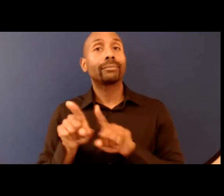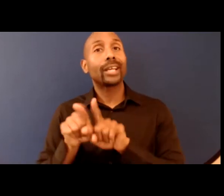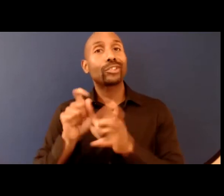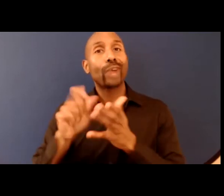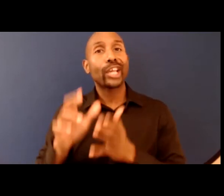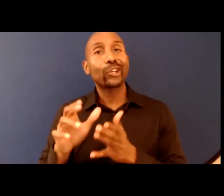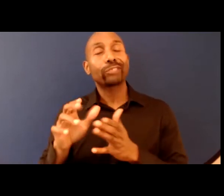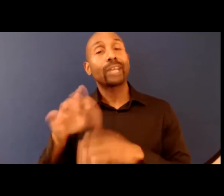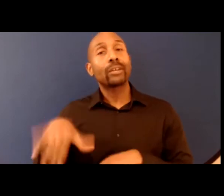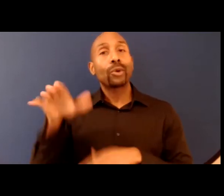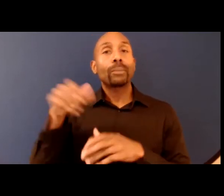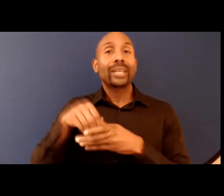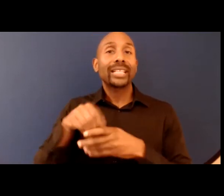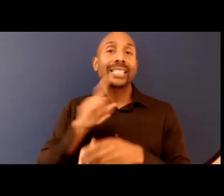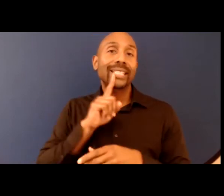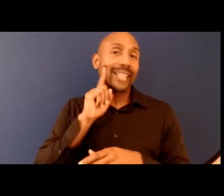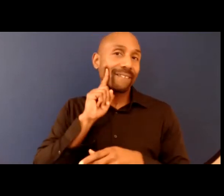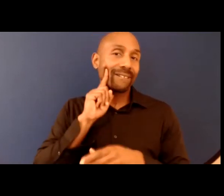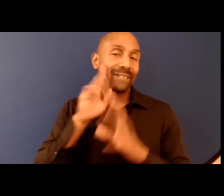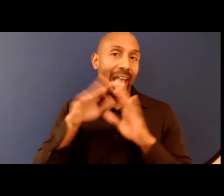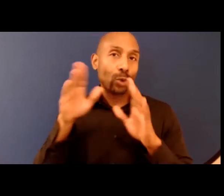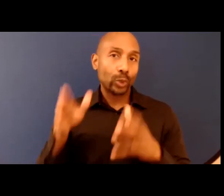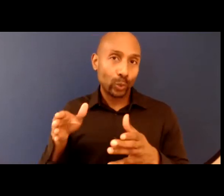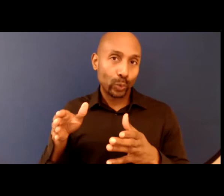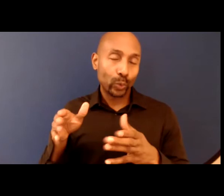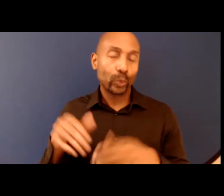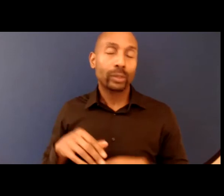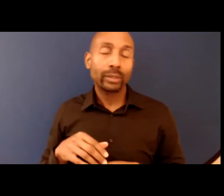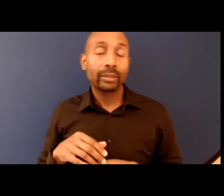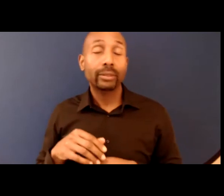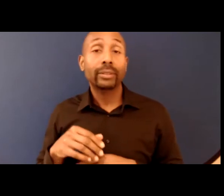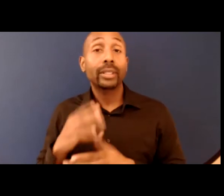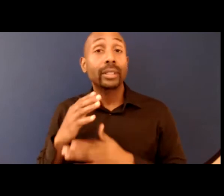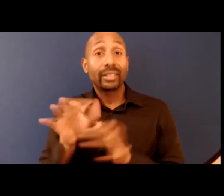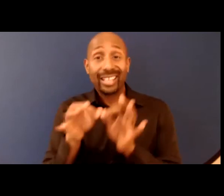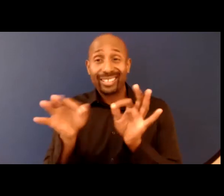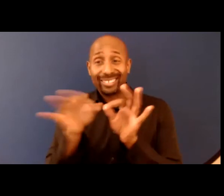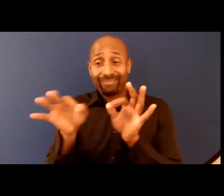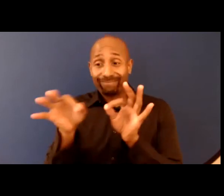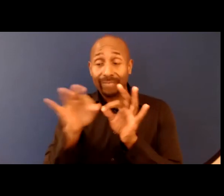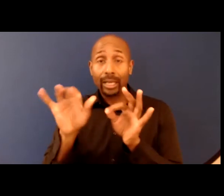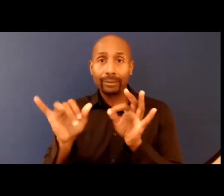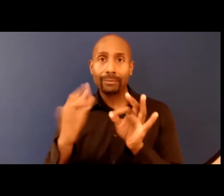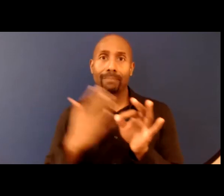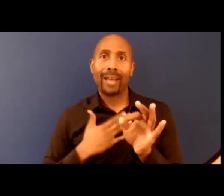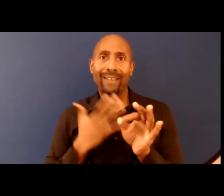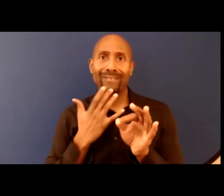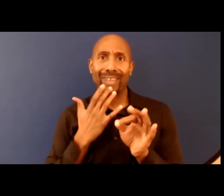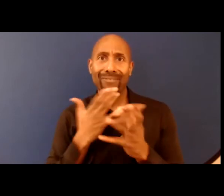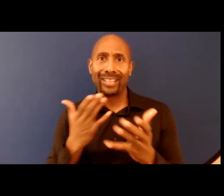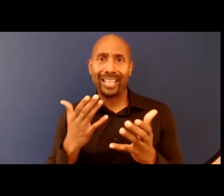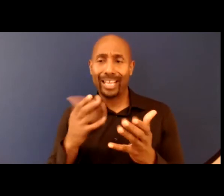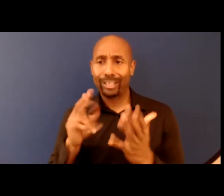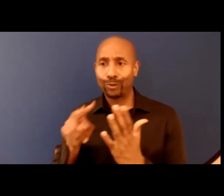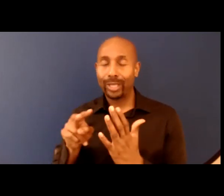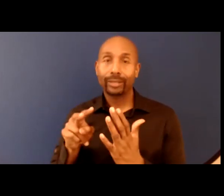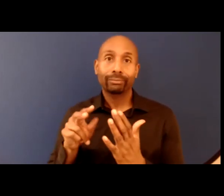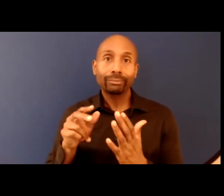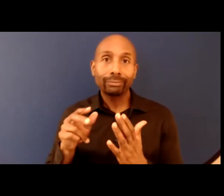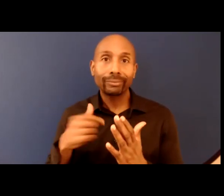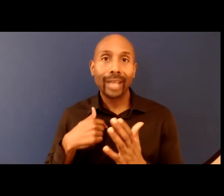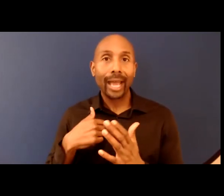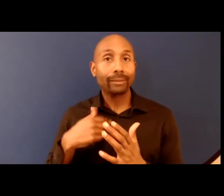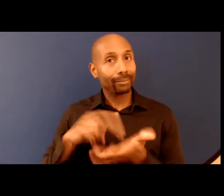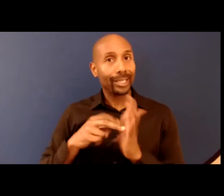household, the subtitles were my favorite thing to read. I was getting screenplay lessons, you know? I was not